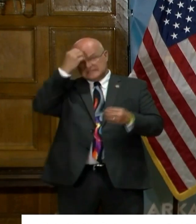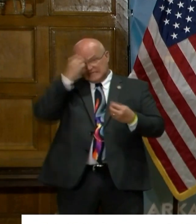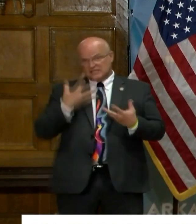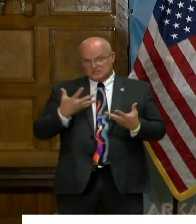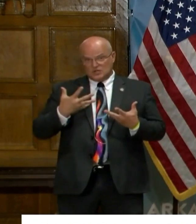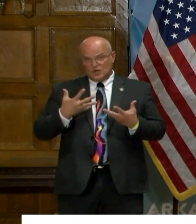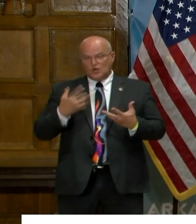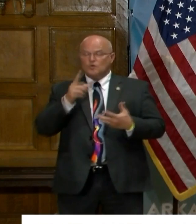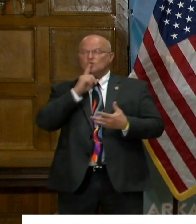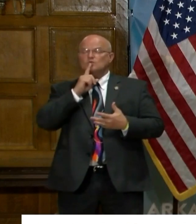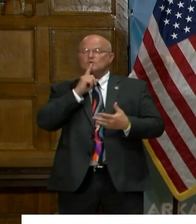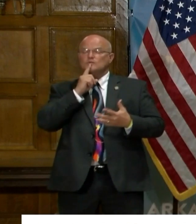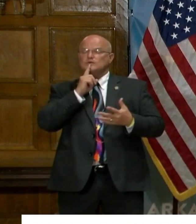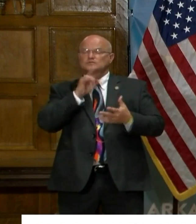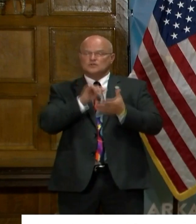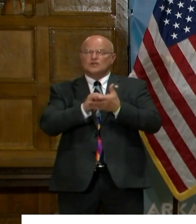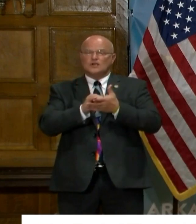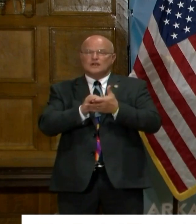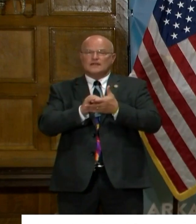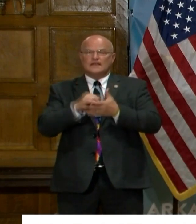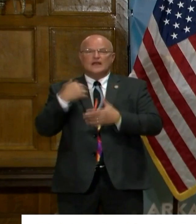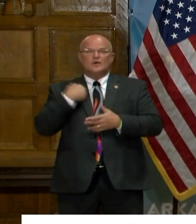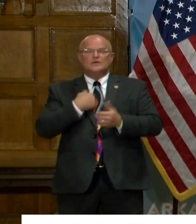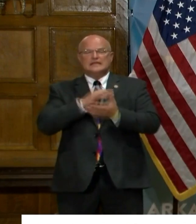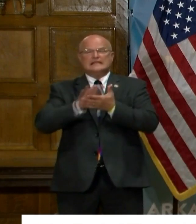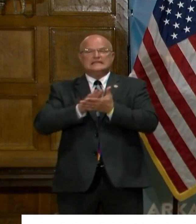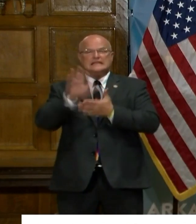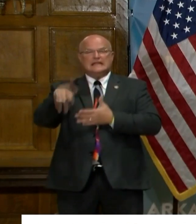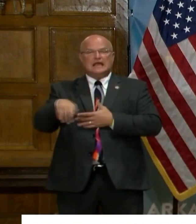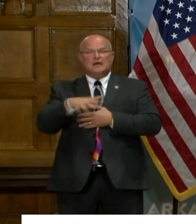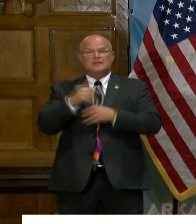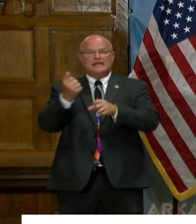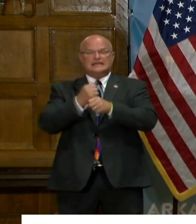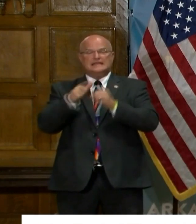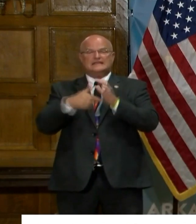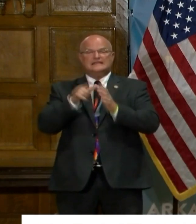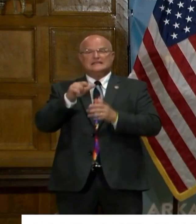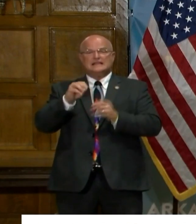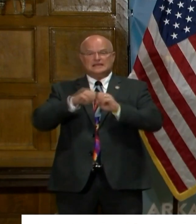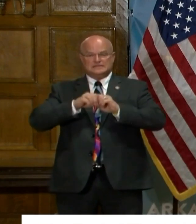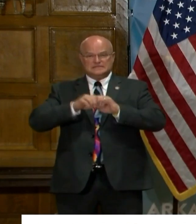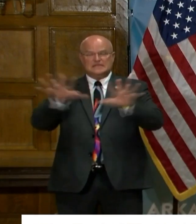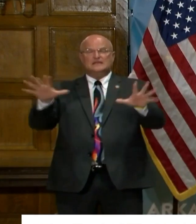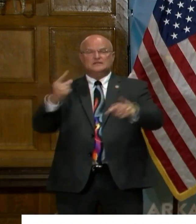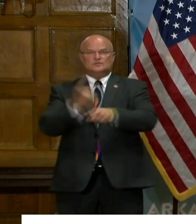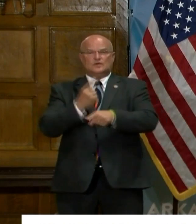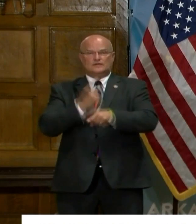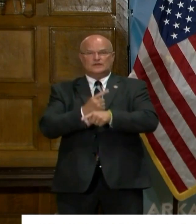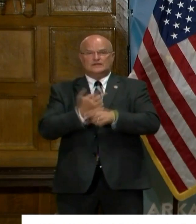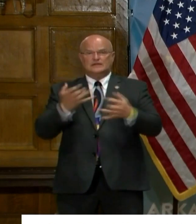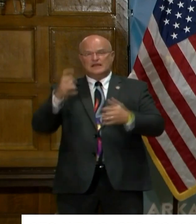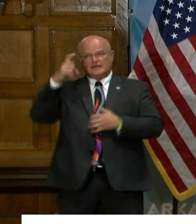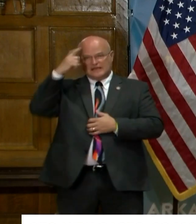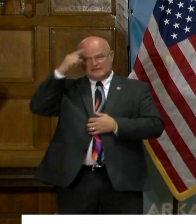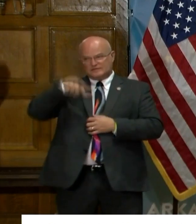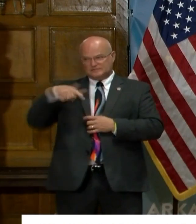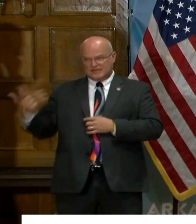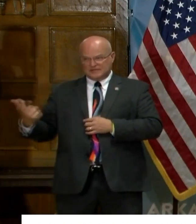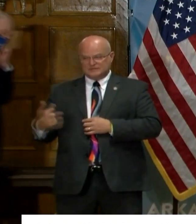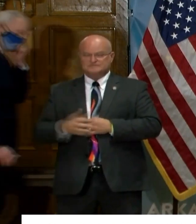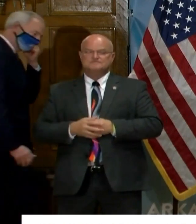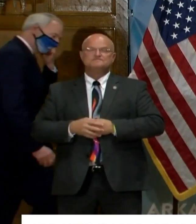let us know, and we certainly want to make sure that we can clean that up and get these claims out as quickly as we can. Governor, give it back to